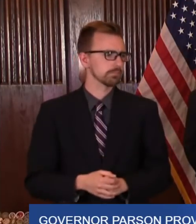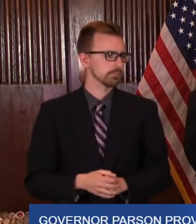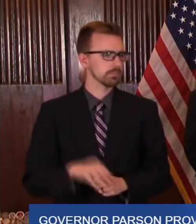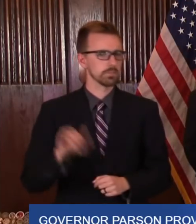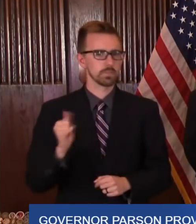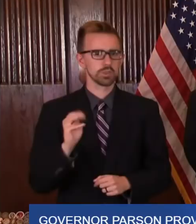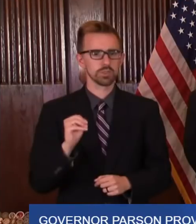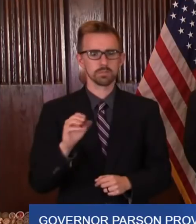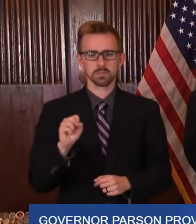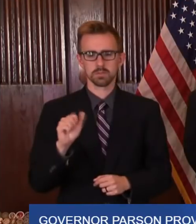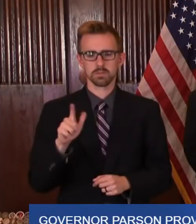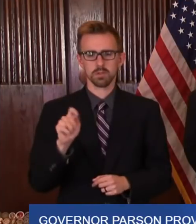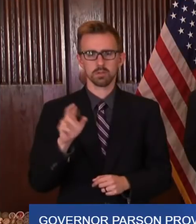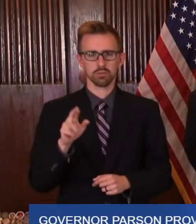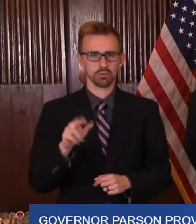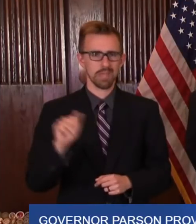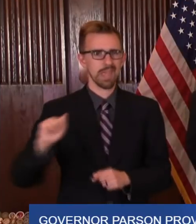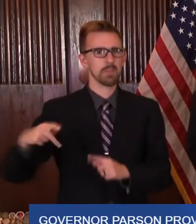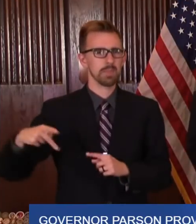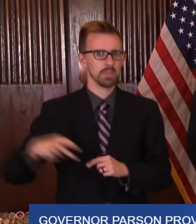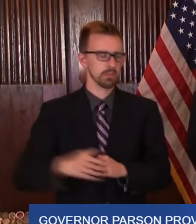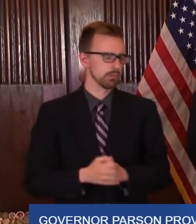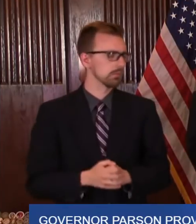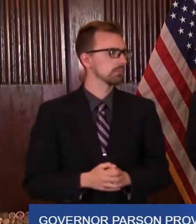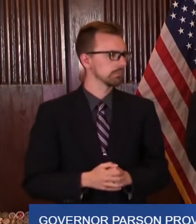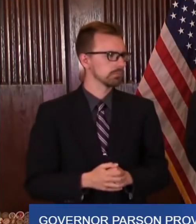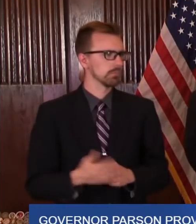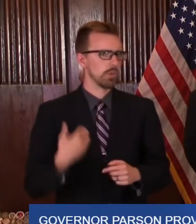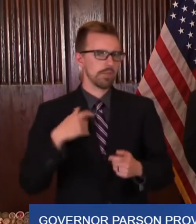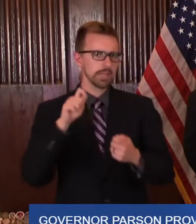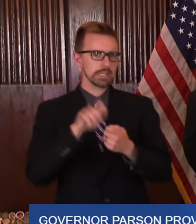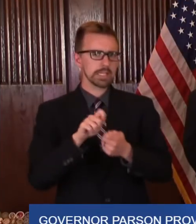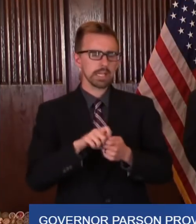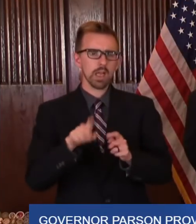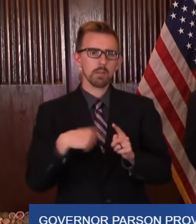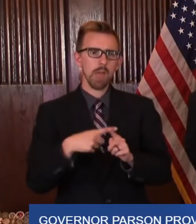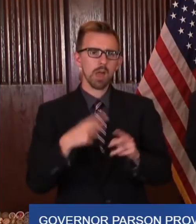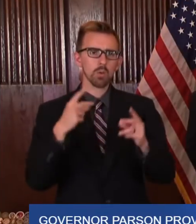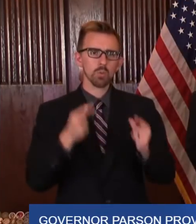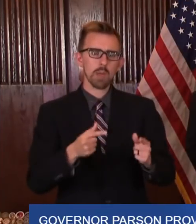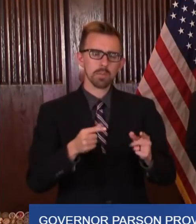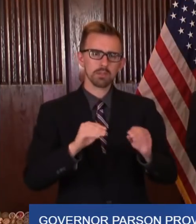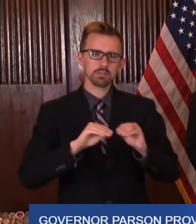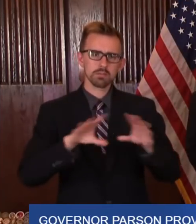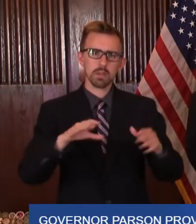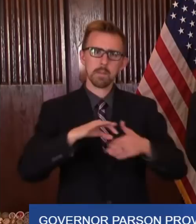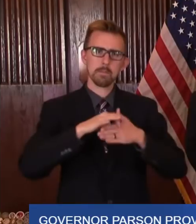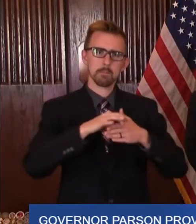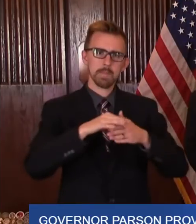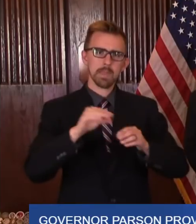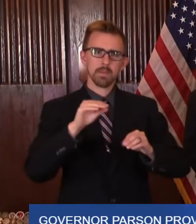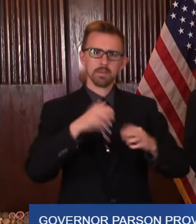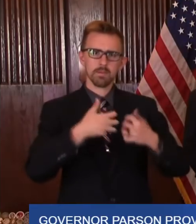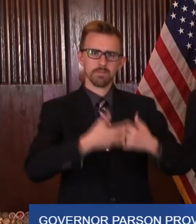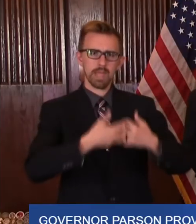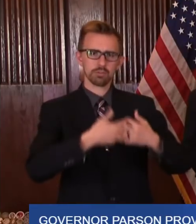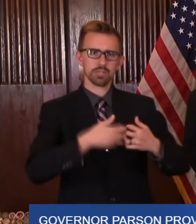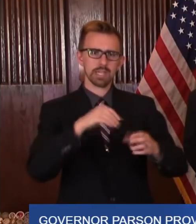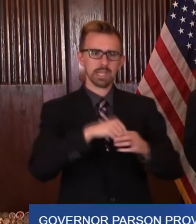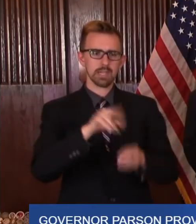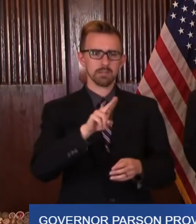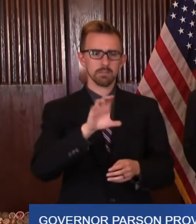Jim Salter, Associated Press. Can you provide details about the rapid deployment testing at the meatpacking plants in Buchanan